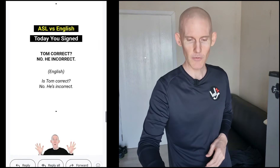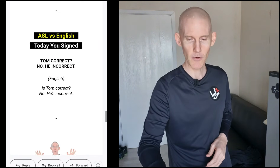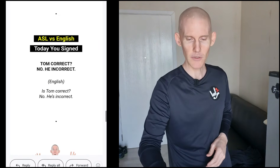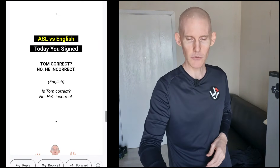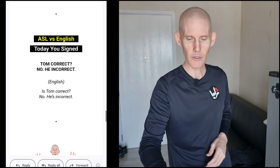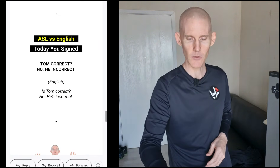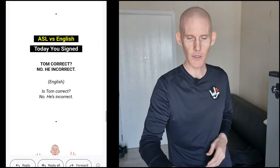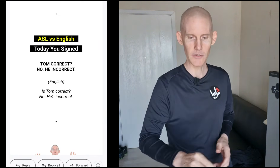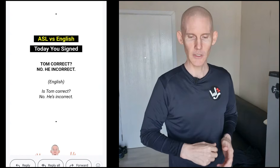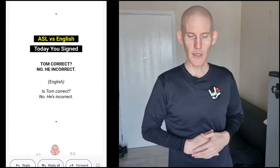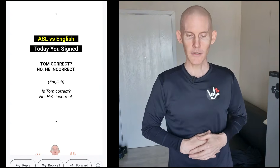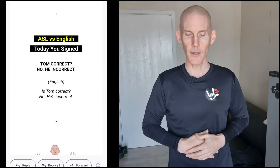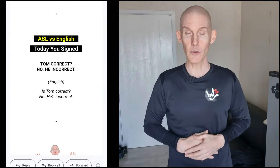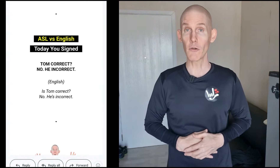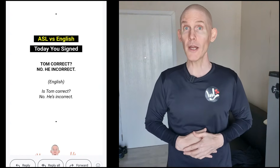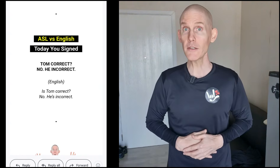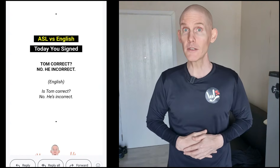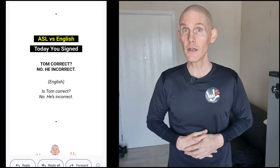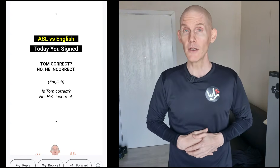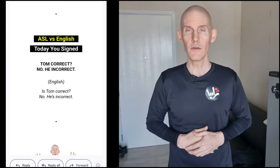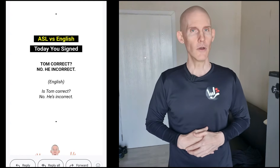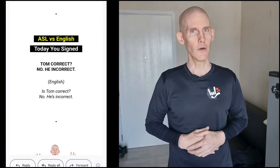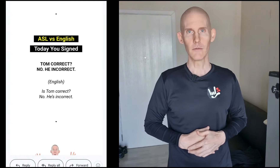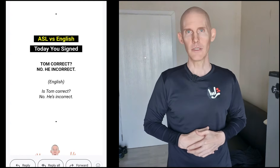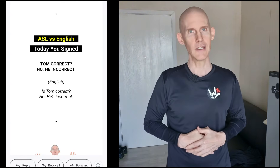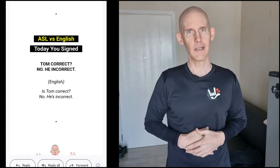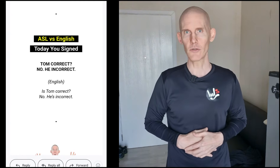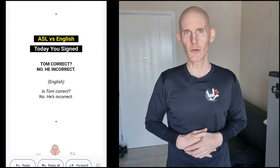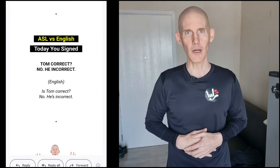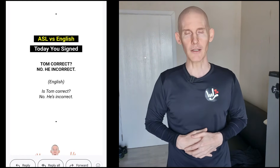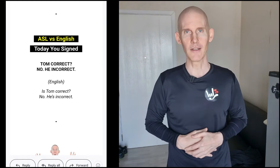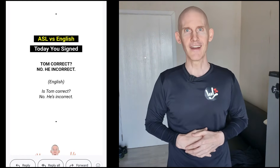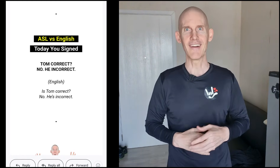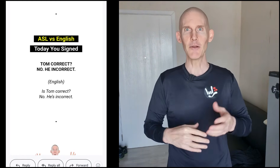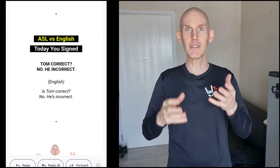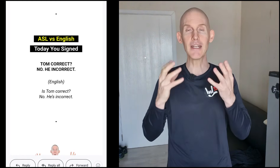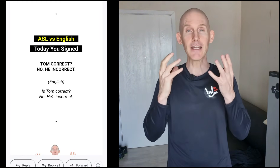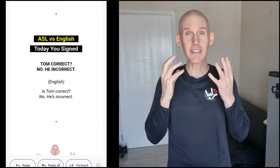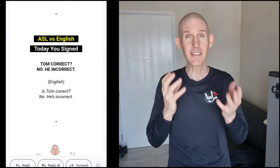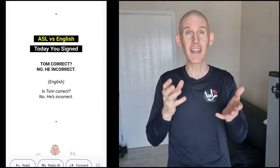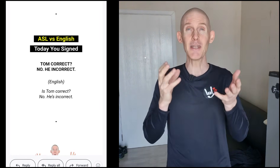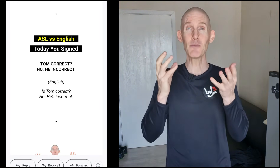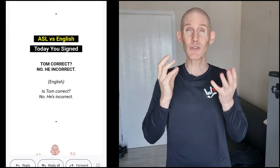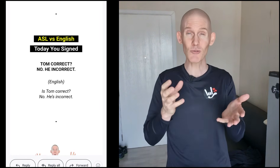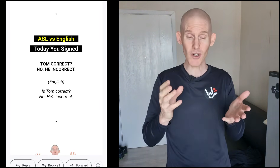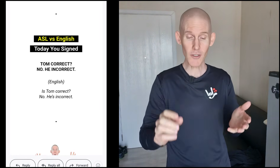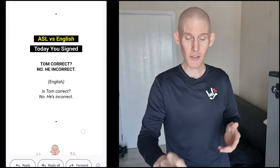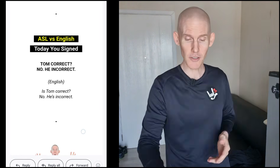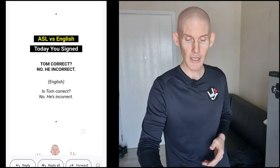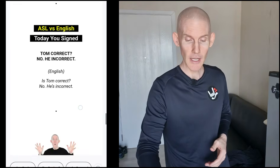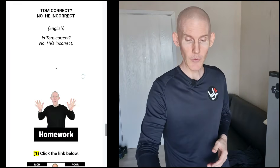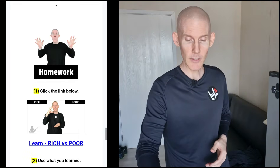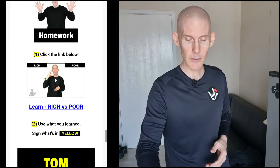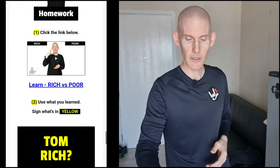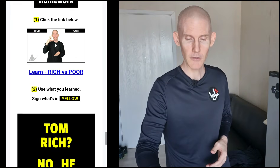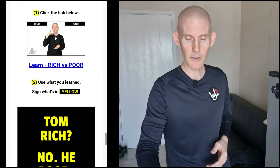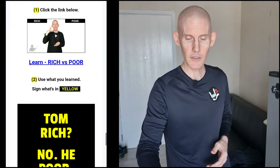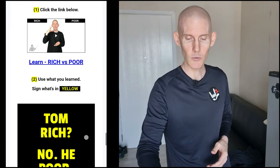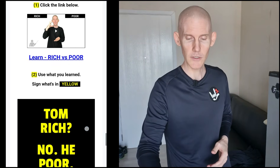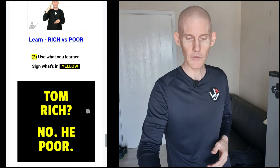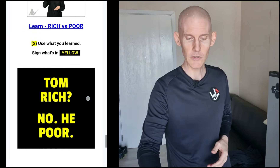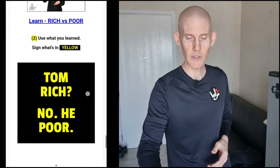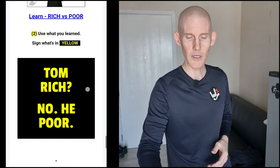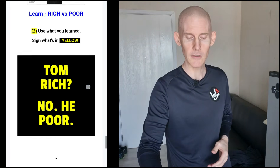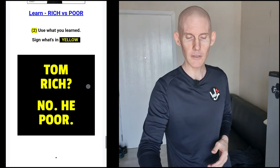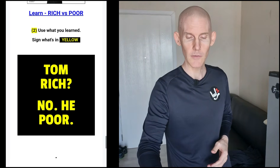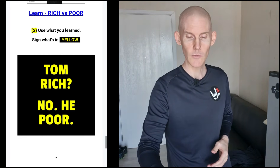So before the structure was Tom correct? No, he incorrect. All right, we take that same structure and we just literally